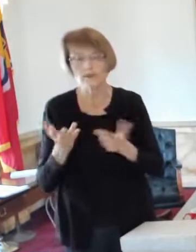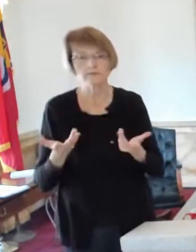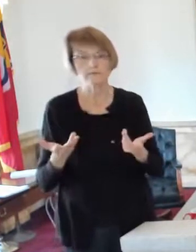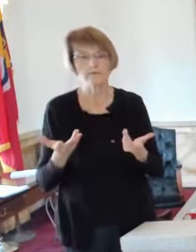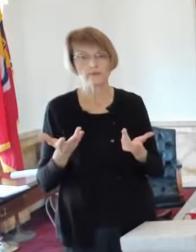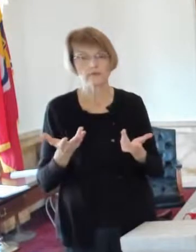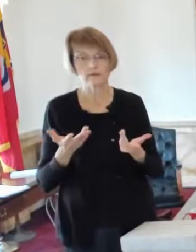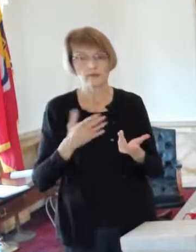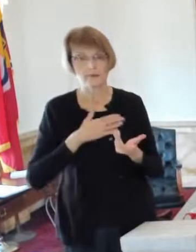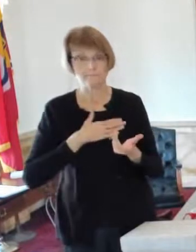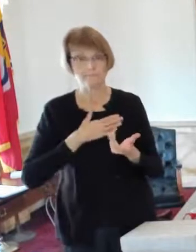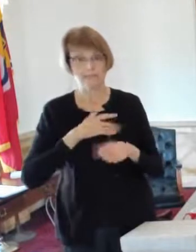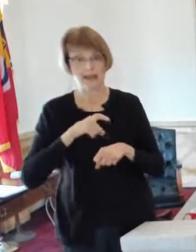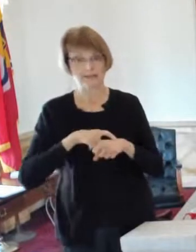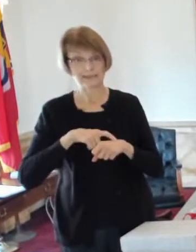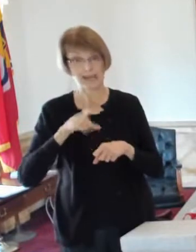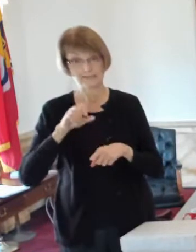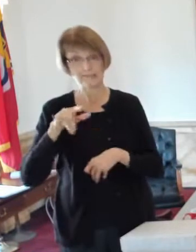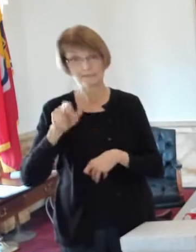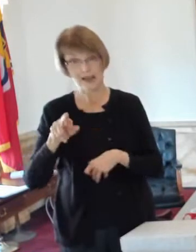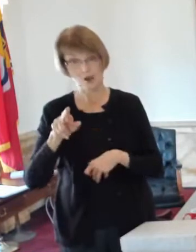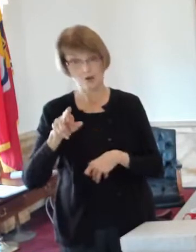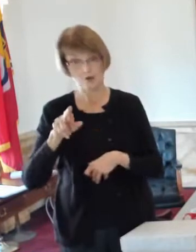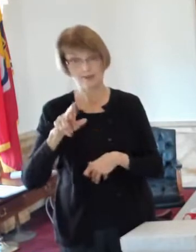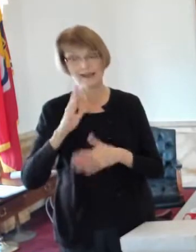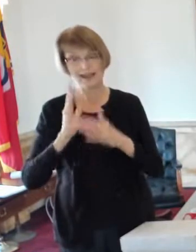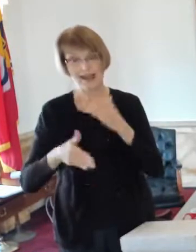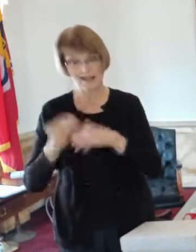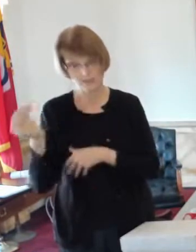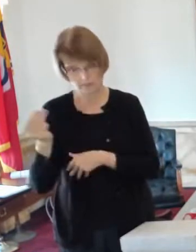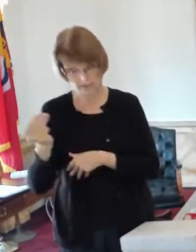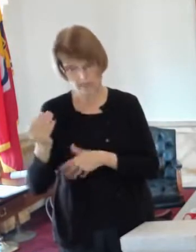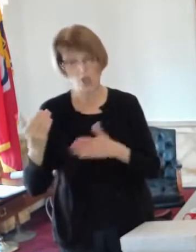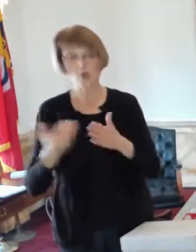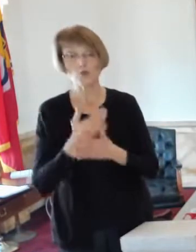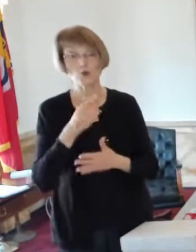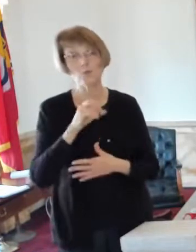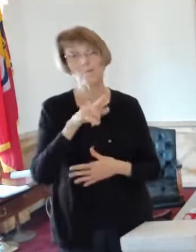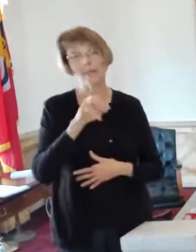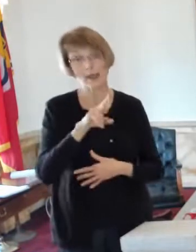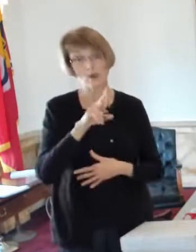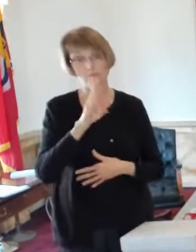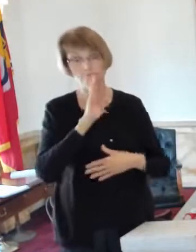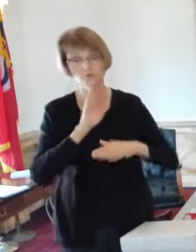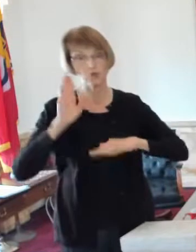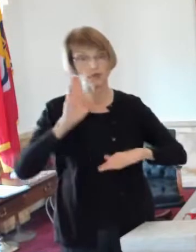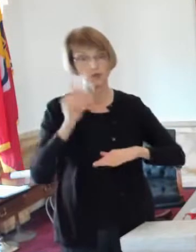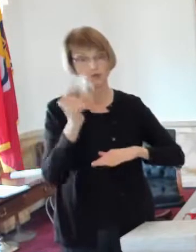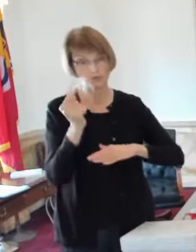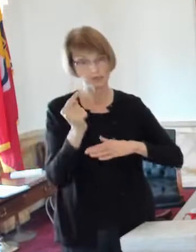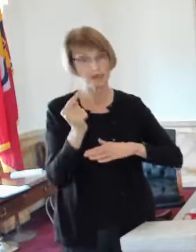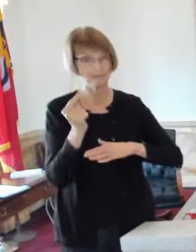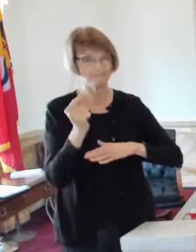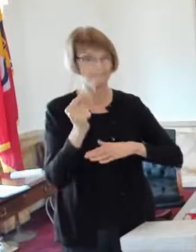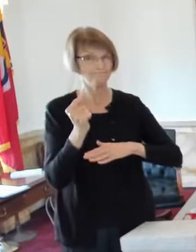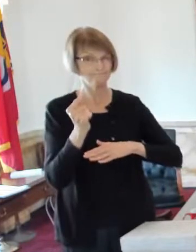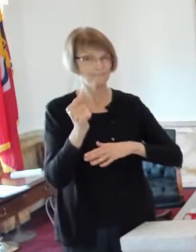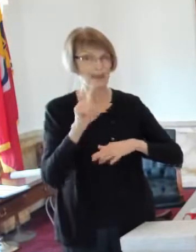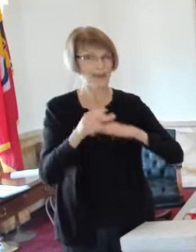My term ends on Monday. The new mayor will be sworn in on Tuesday, late morning,